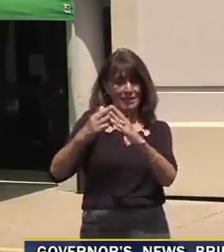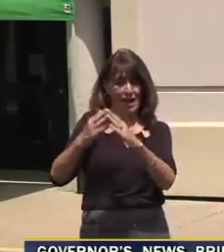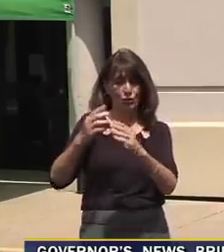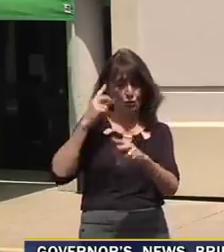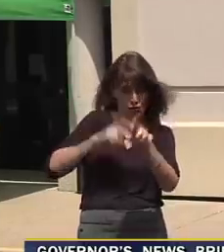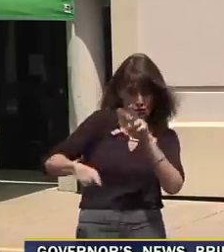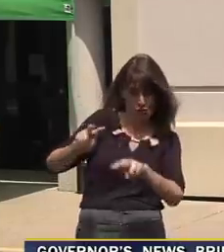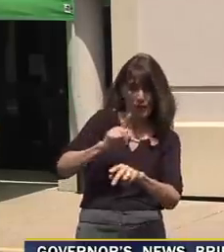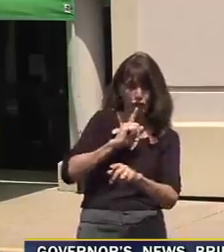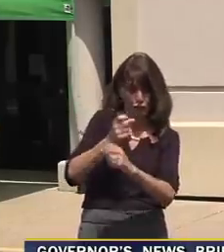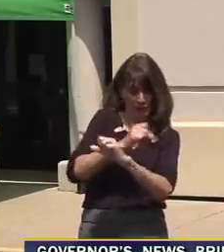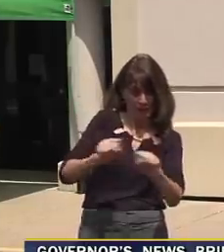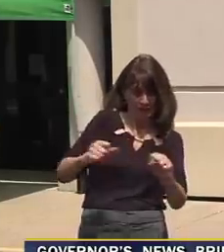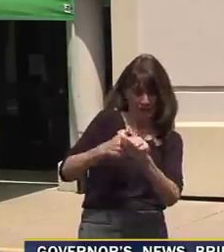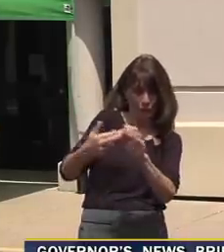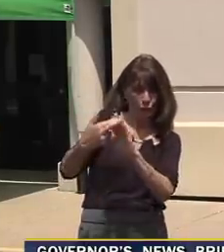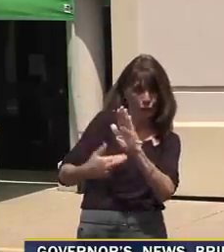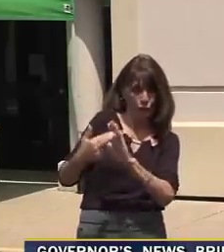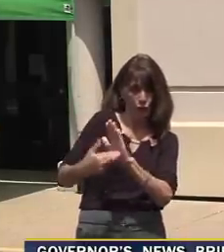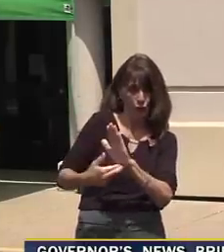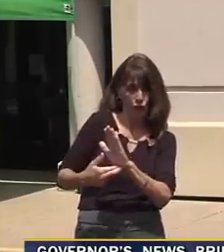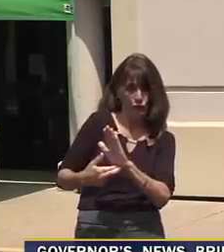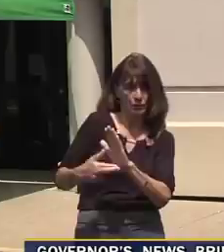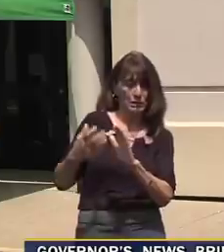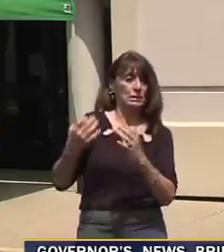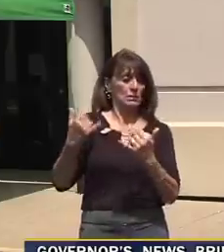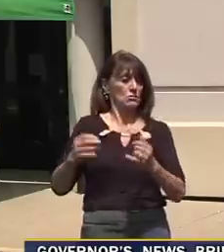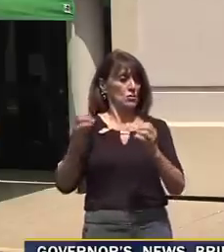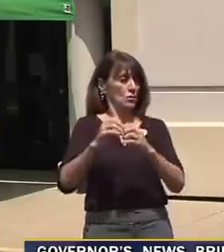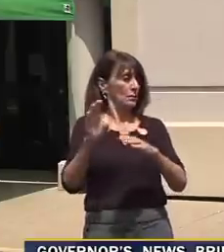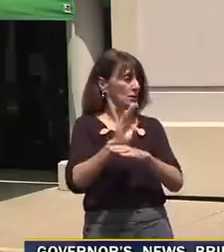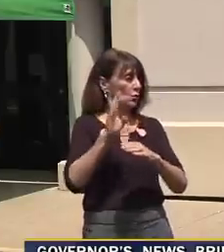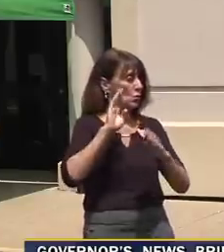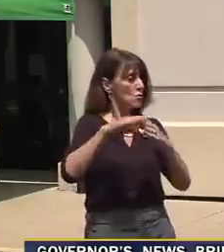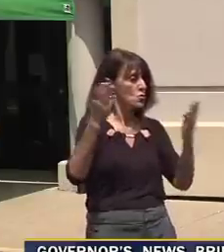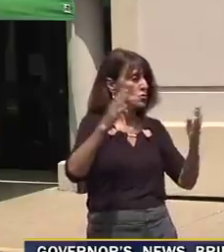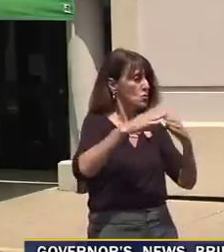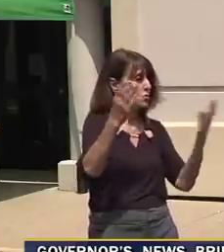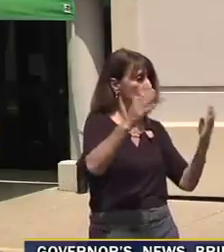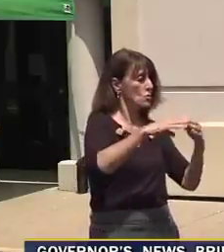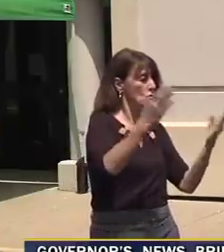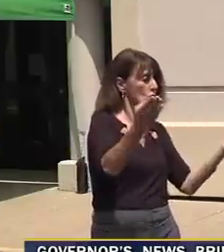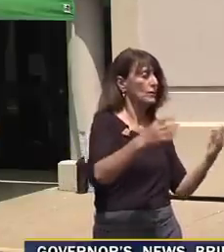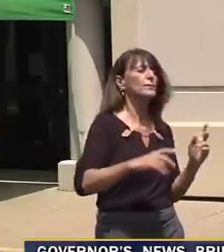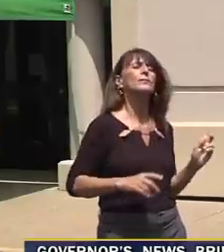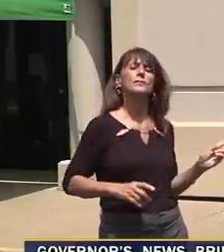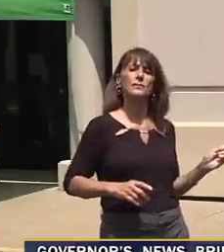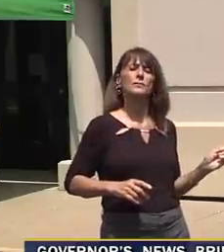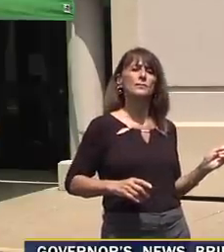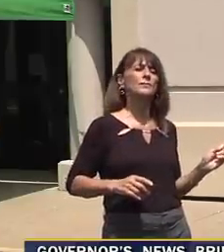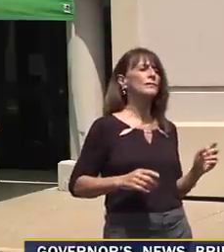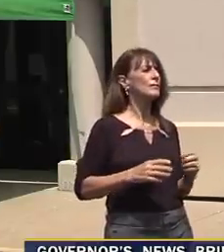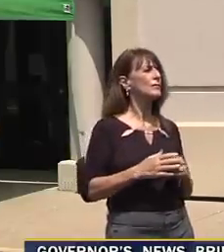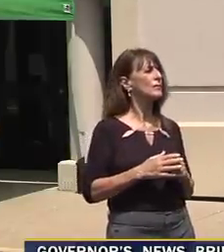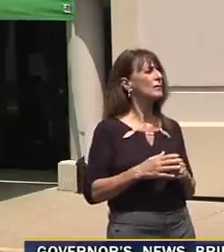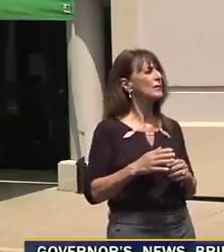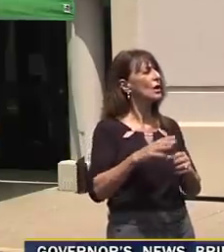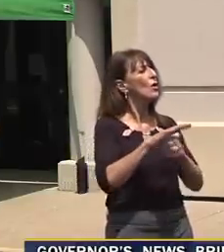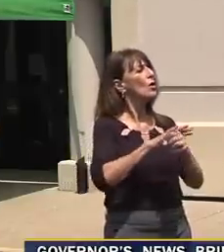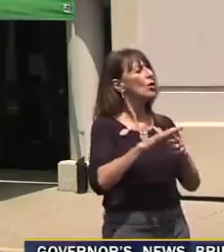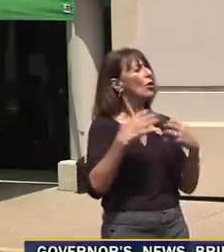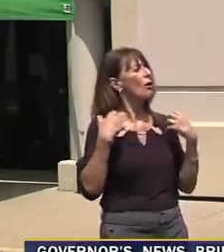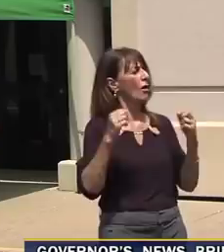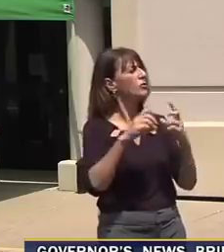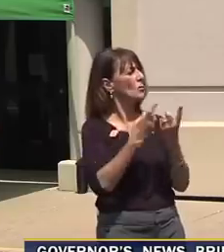know what needs to be done as businesses now are reopening? Yeah, I think our local health departments are on the